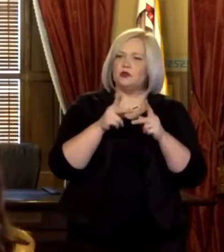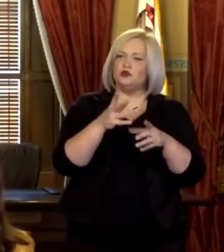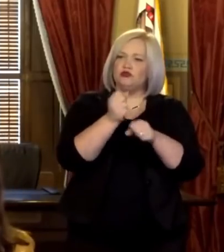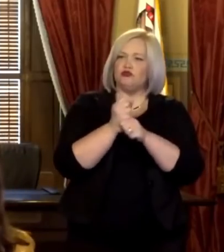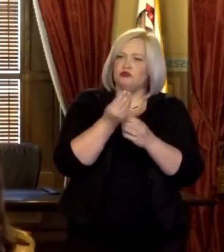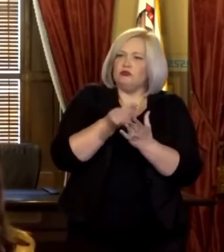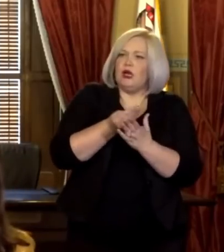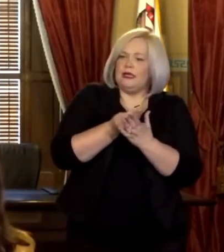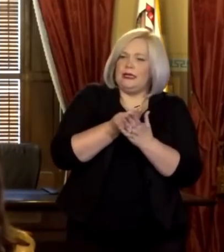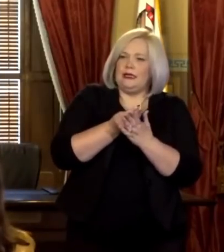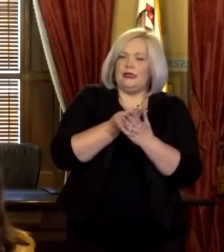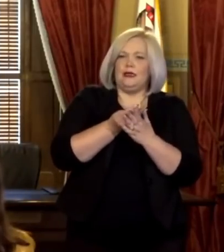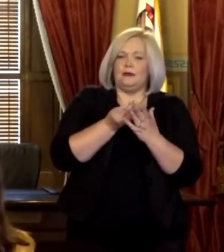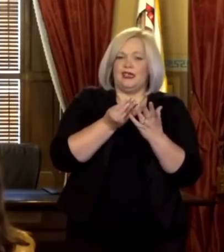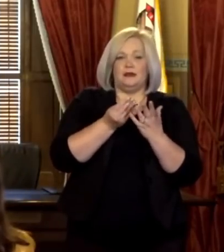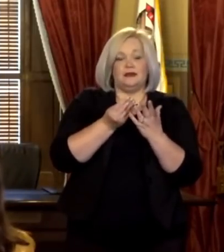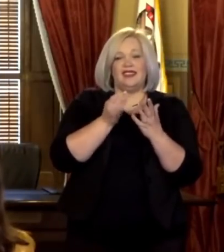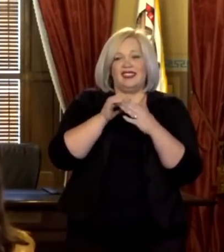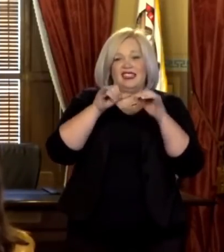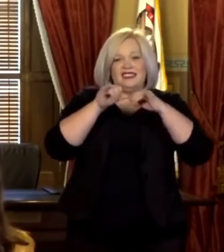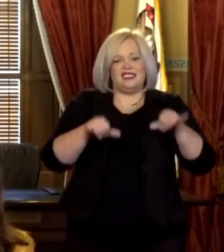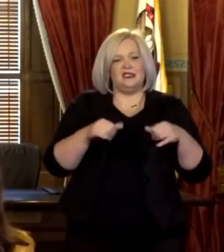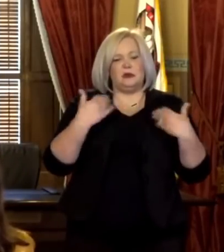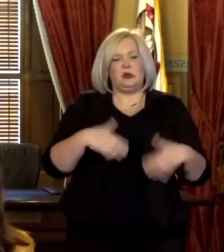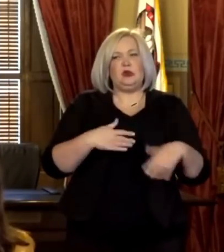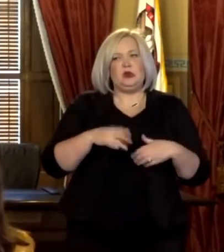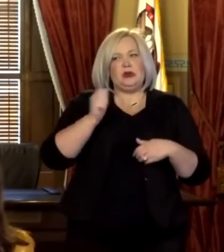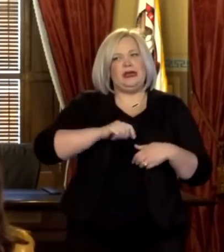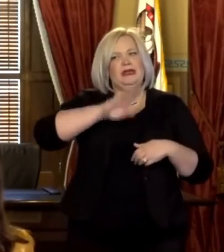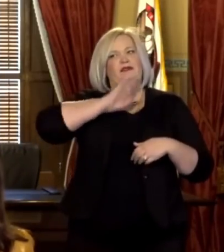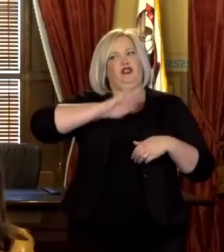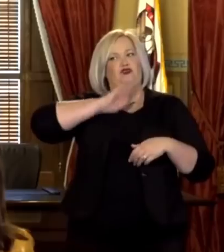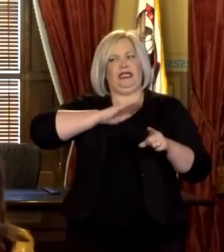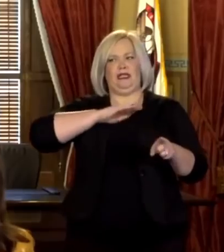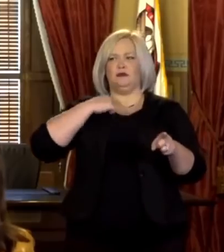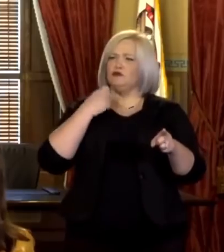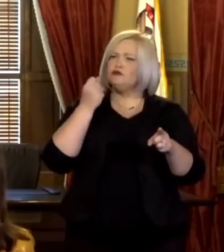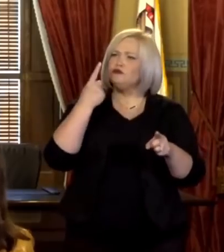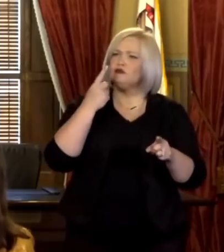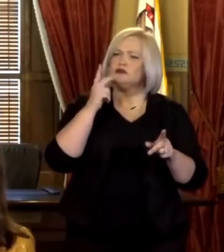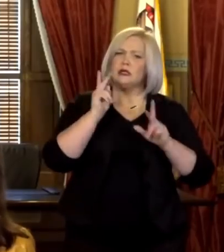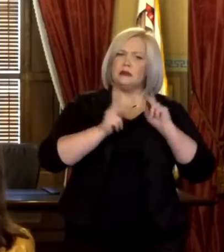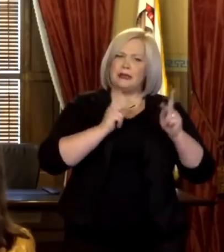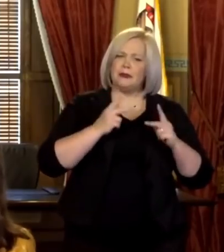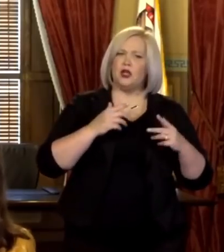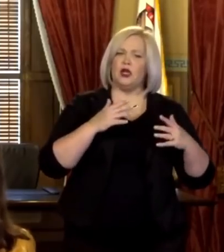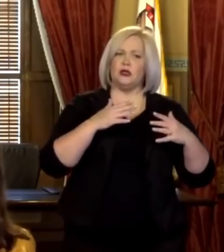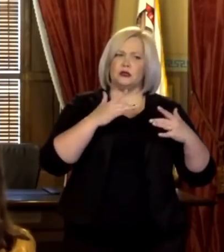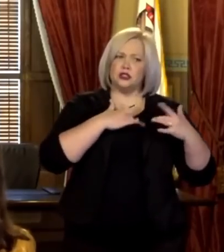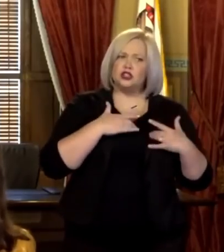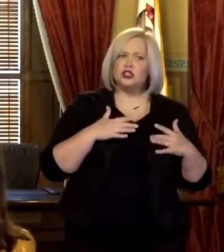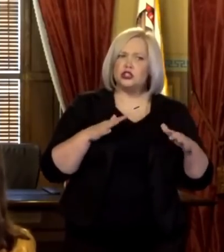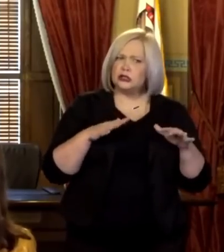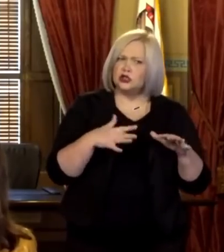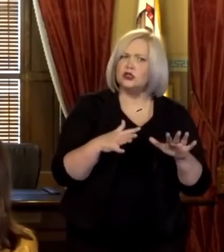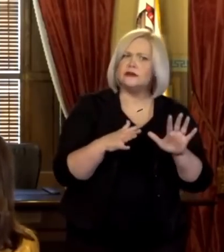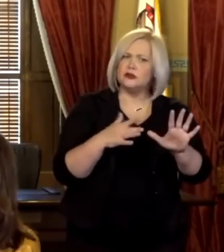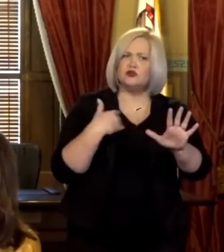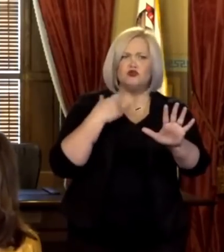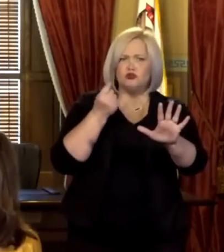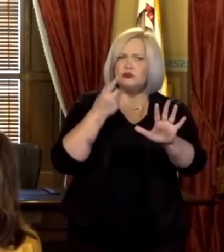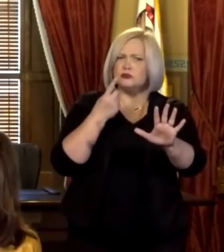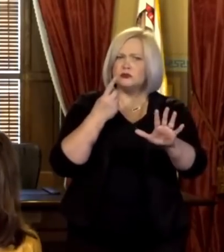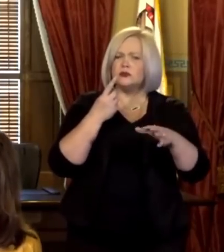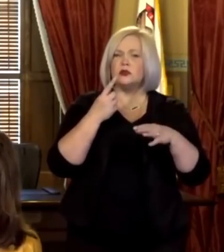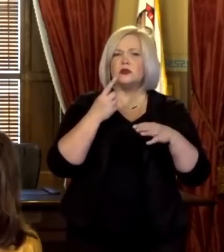a challenge, and I share and feel the frustration that people are having. They're anxious, and that's understandable. I just